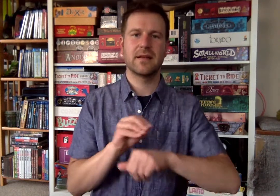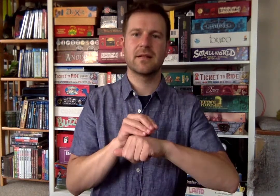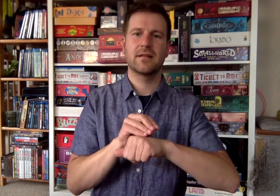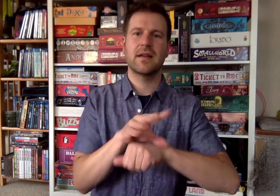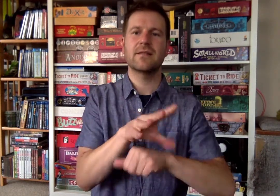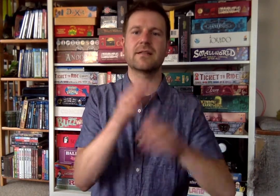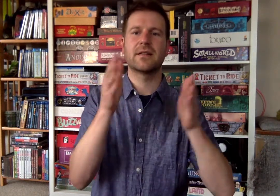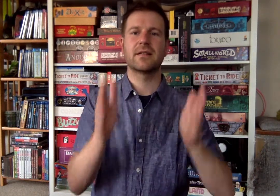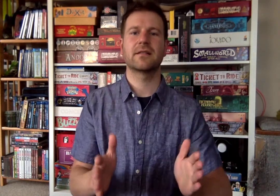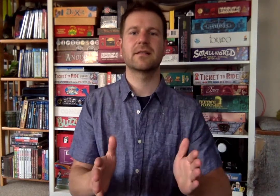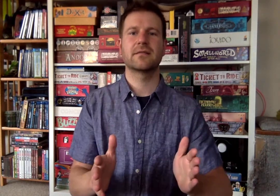Counselor.